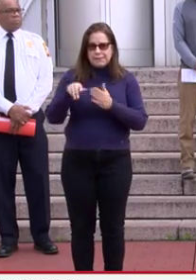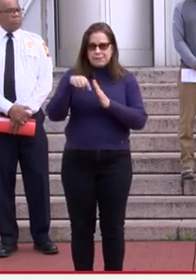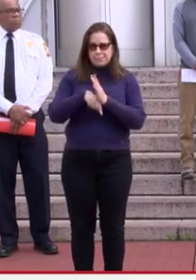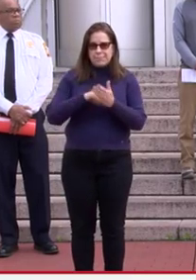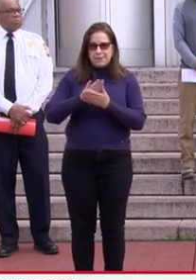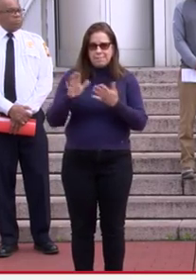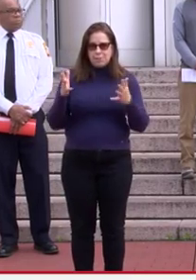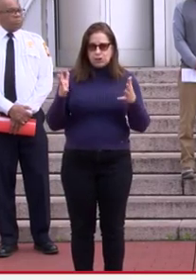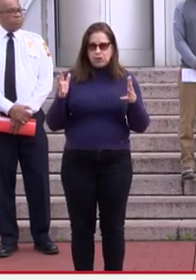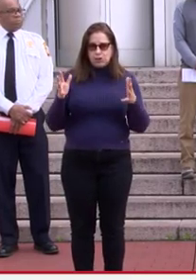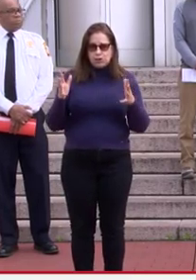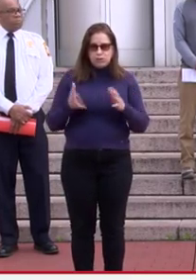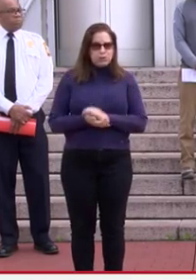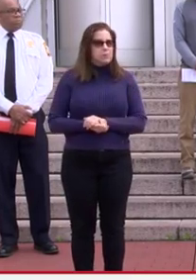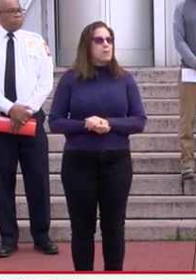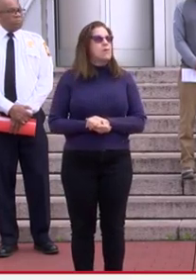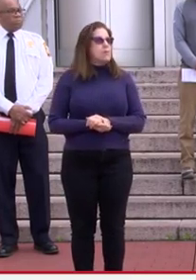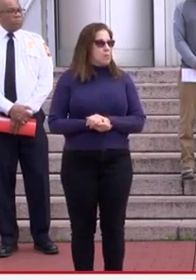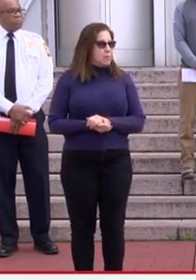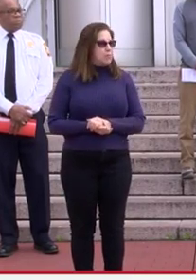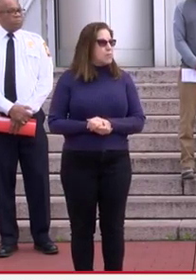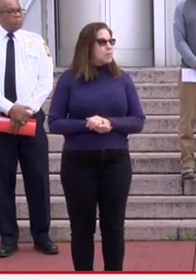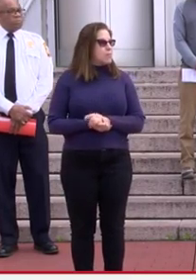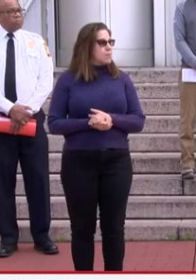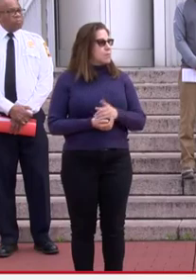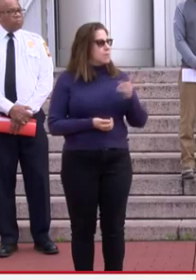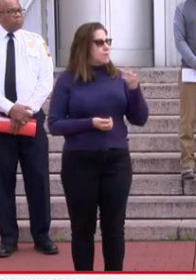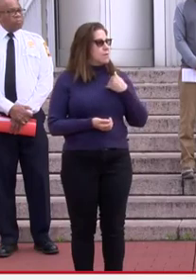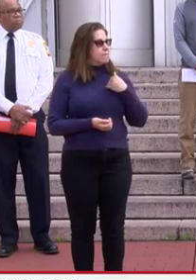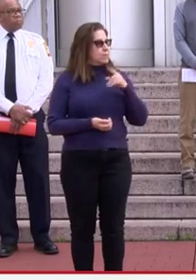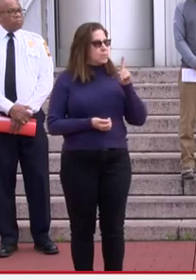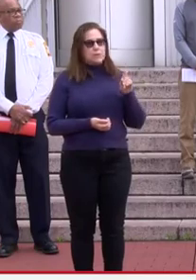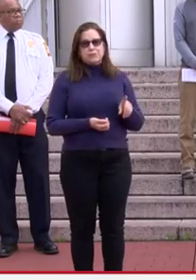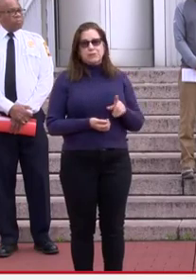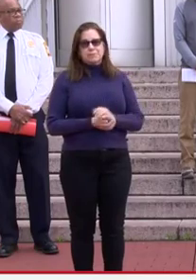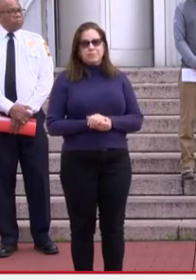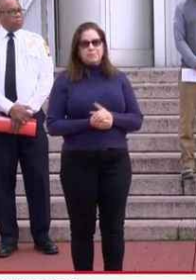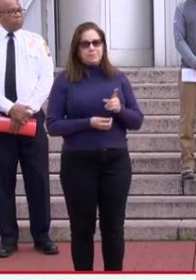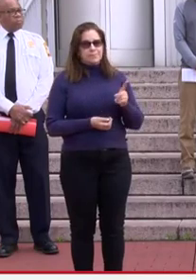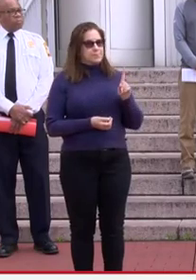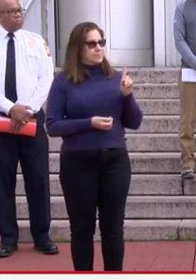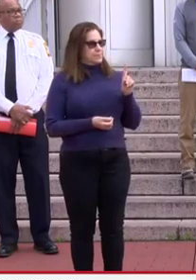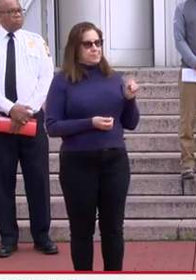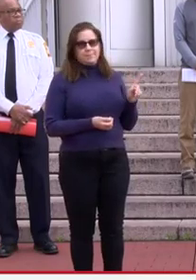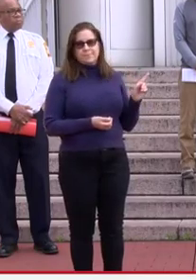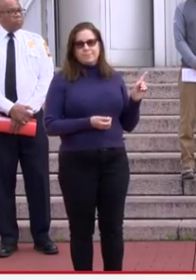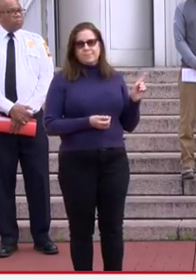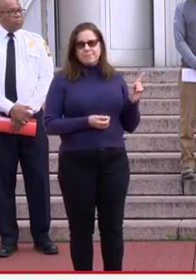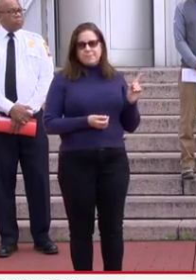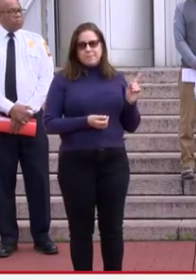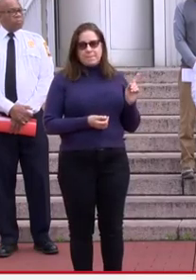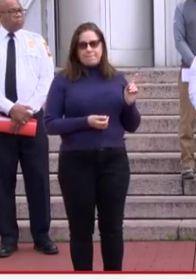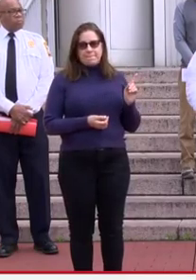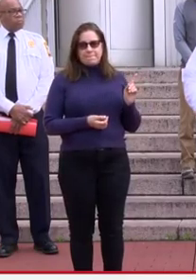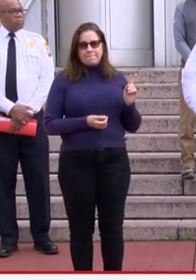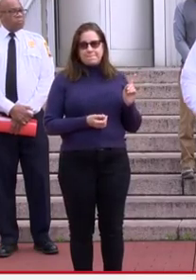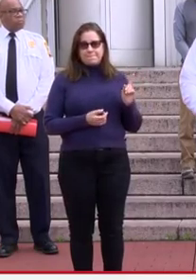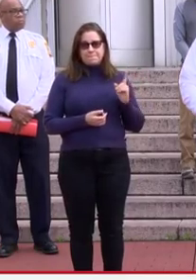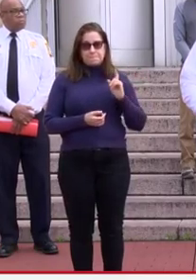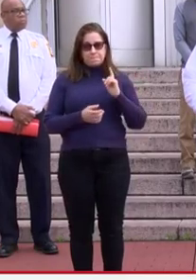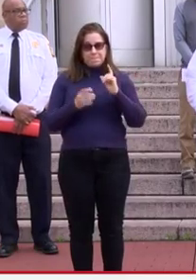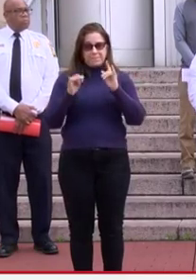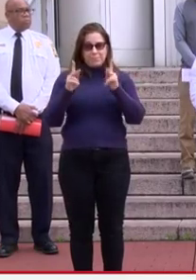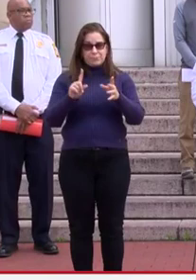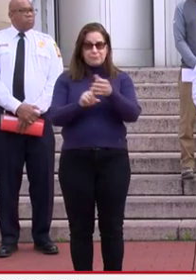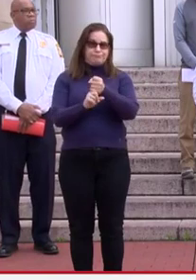a question for you. I noticed in your directive, as far as citation releases are concerned, that the